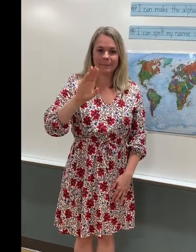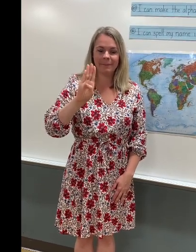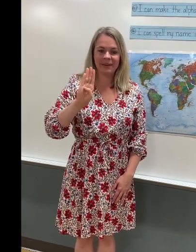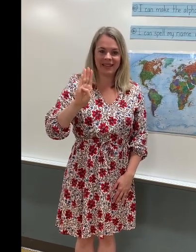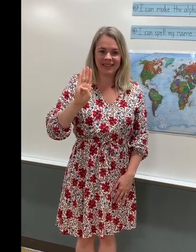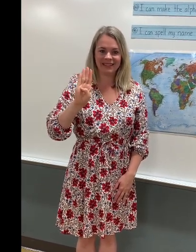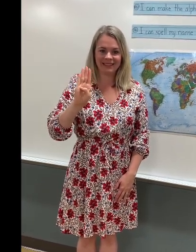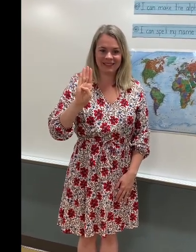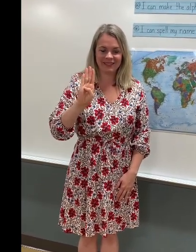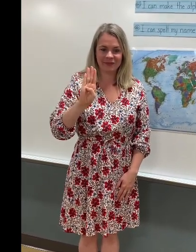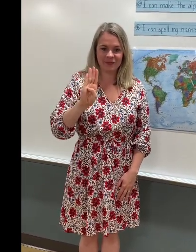B.